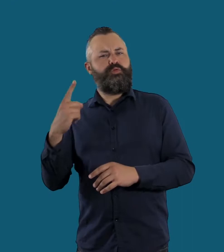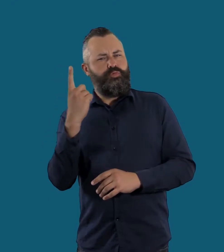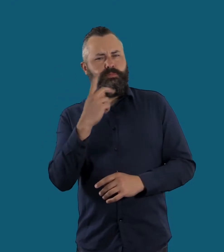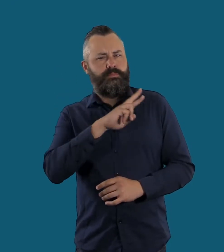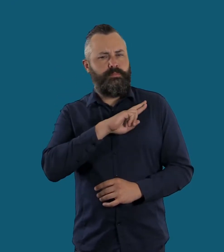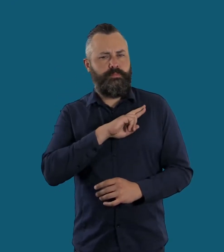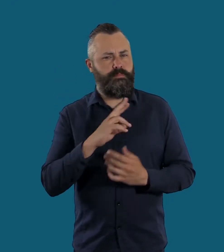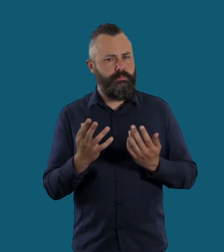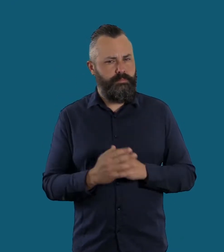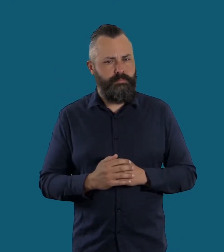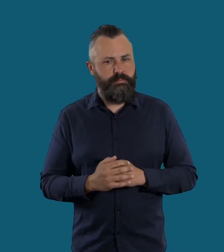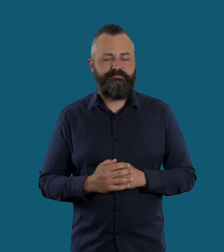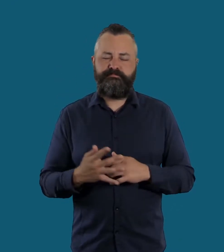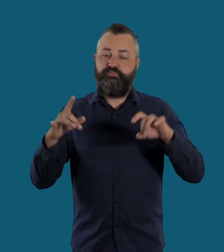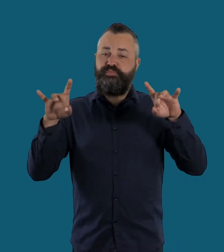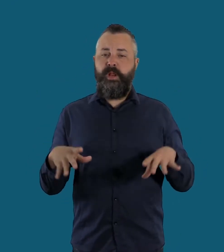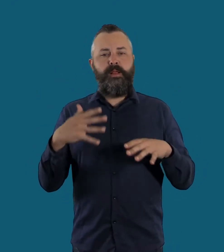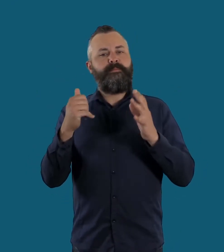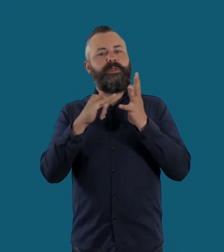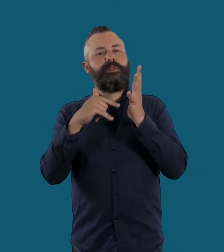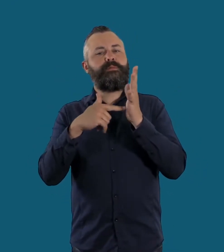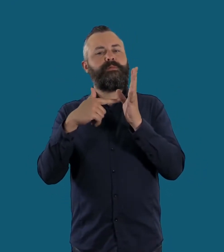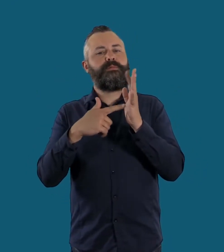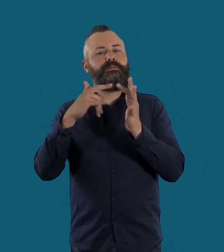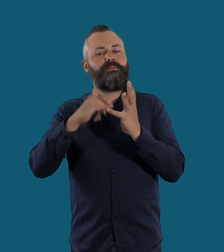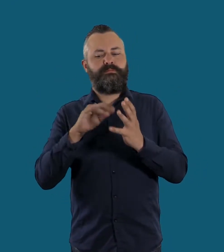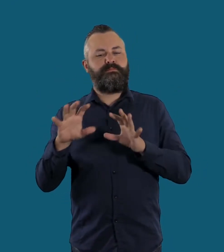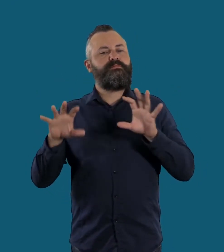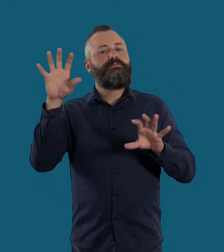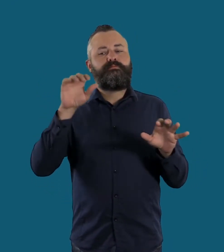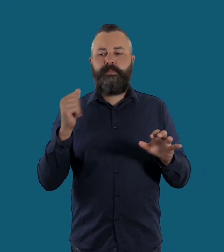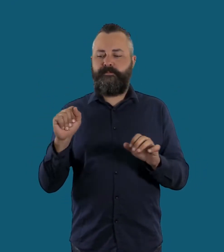Each state and territory in Australia has their own combat agencies for bushfires.